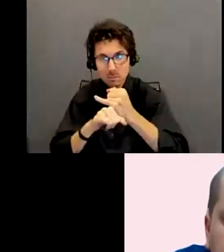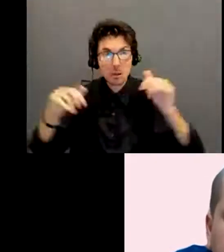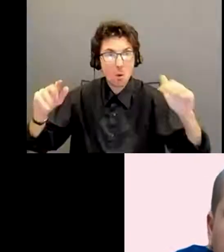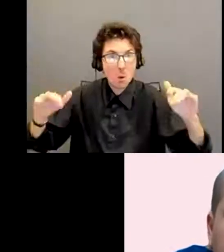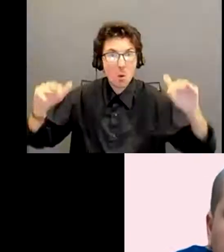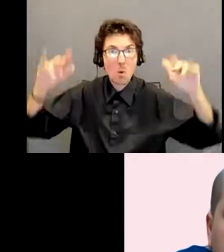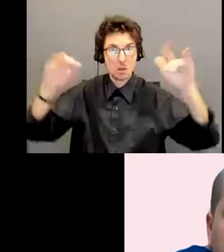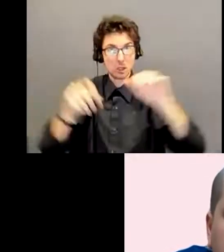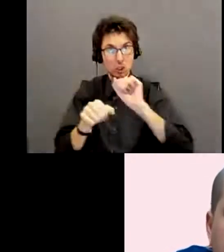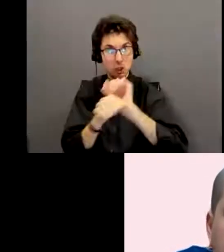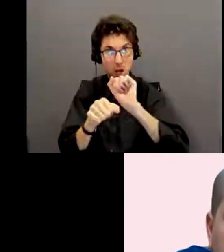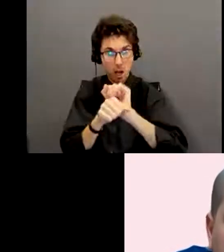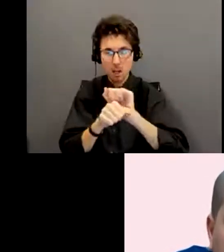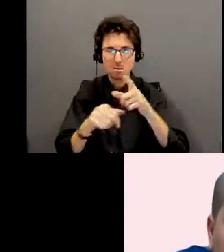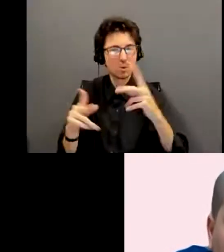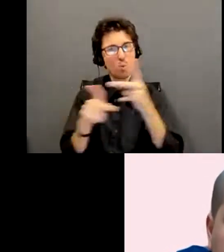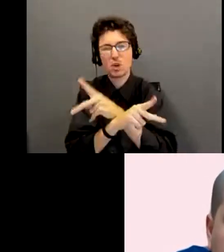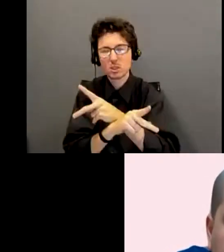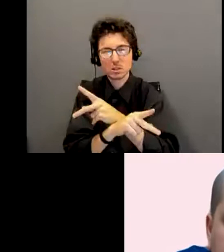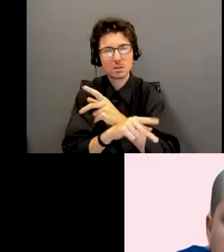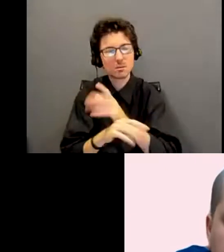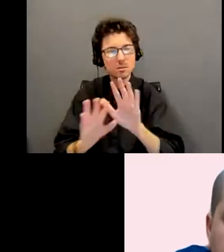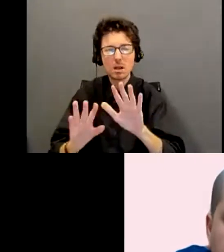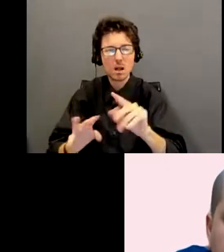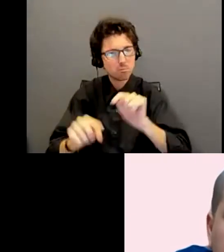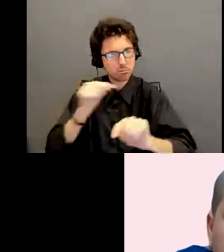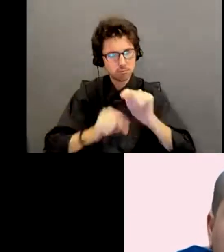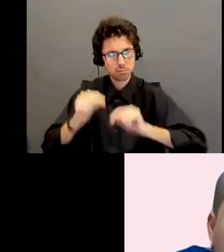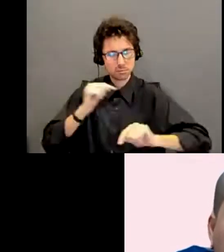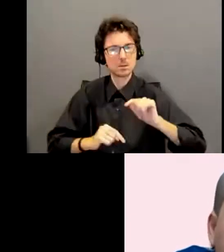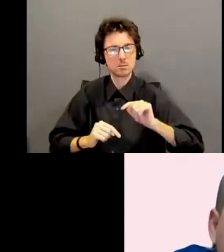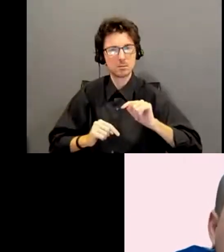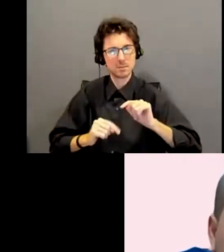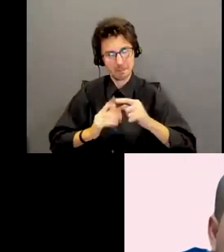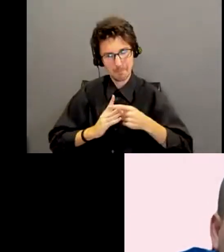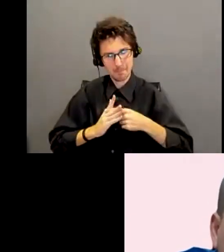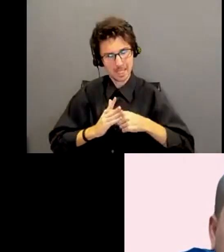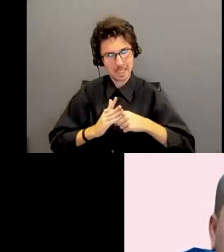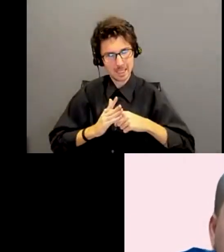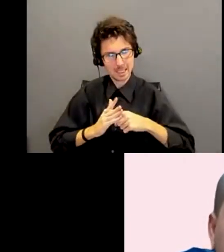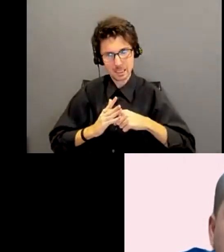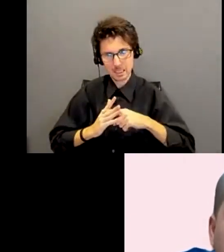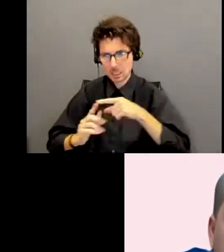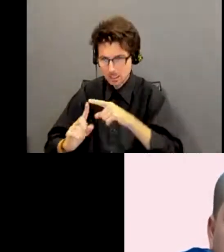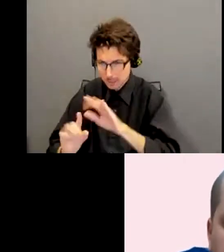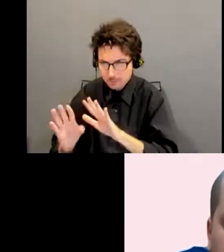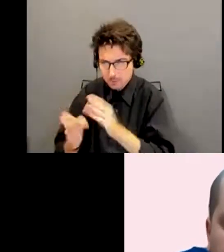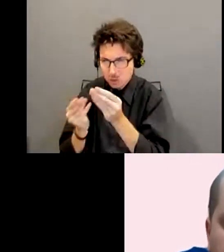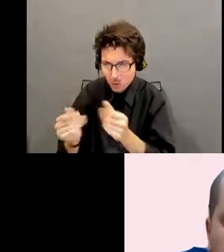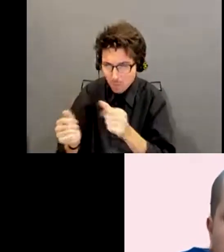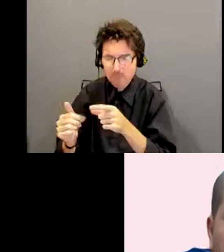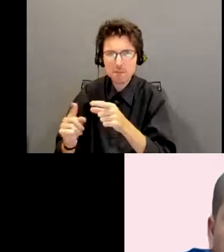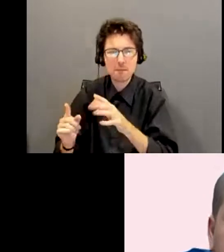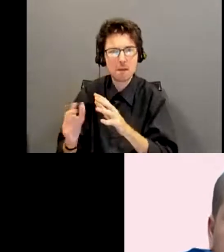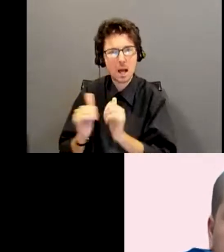issues from the beginning, when the kid learning what does his disability means,